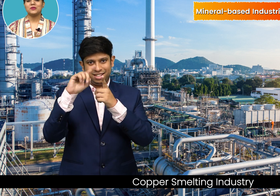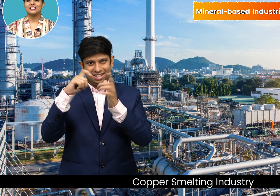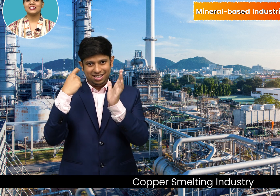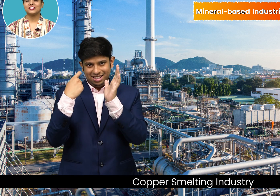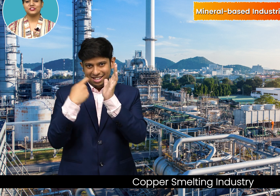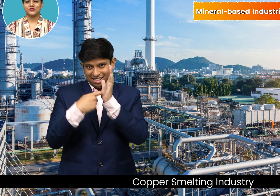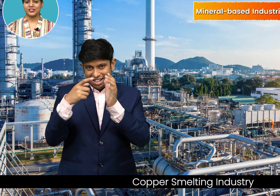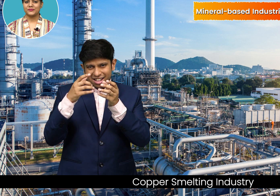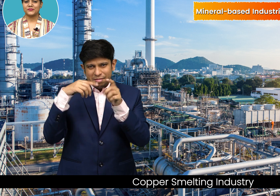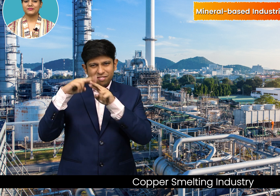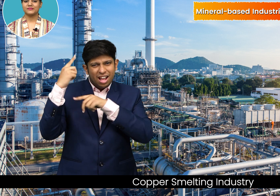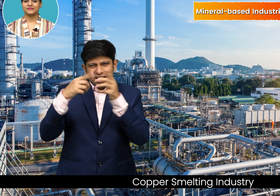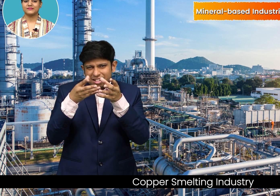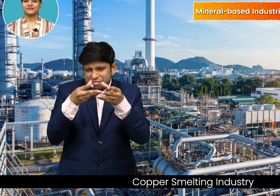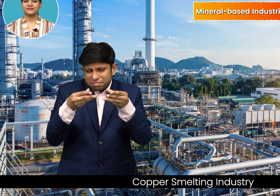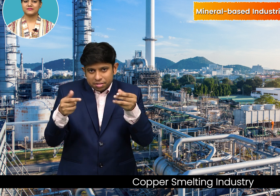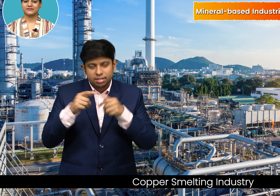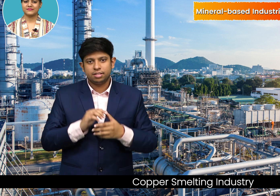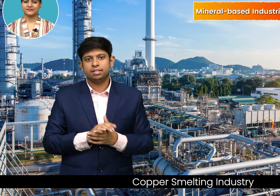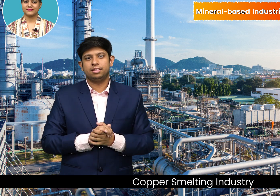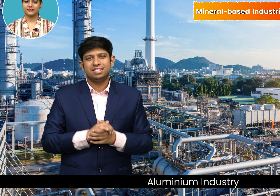copper smelting industry,